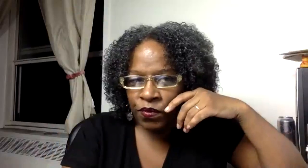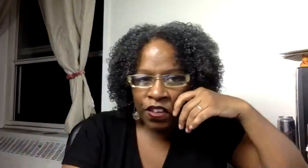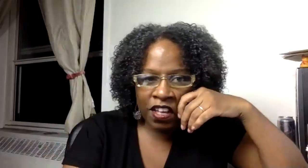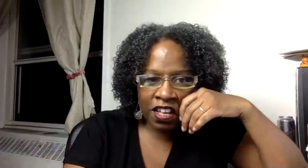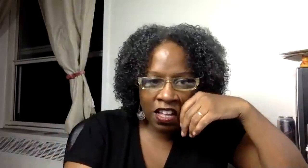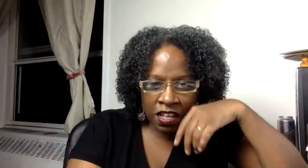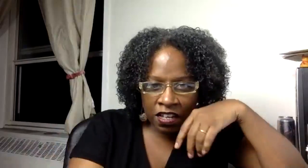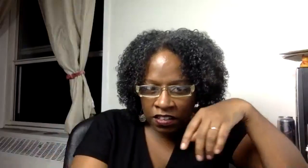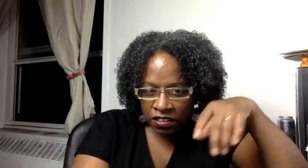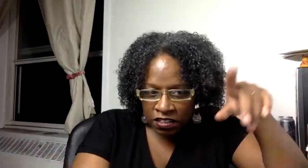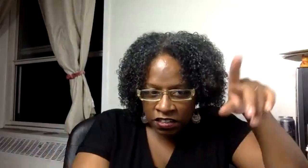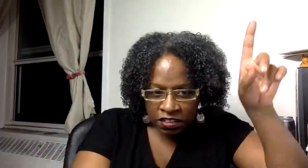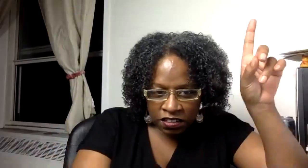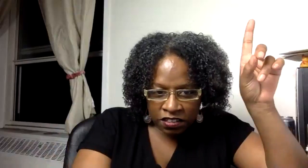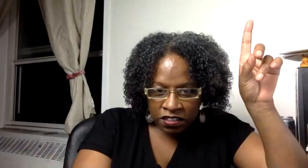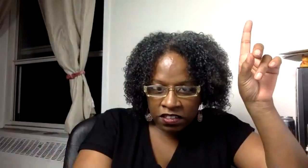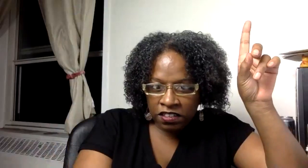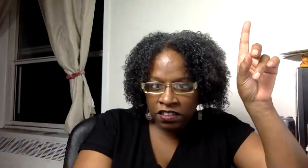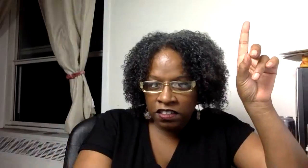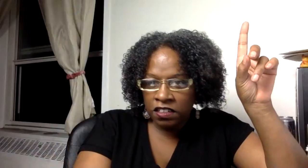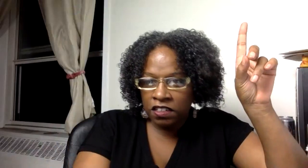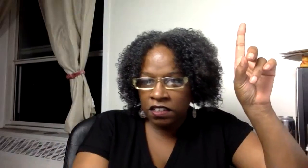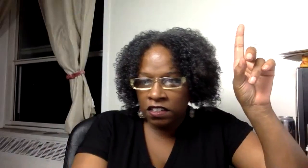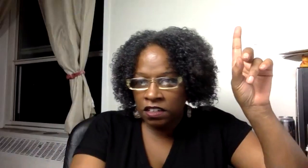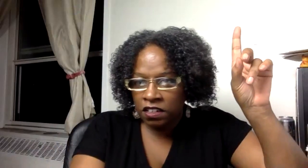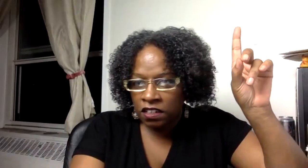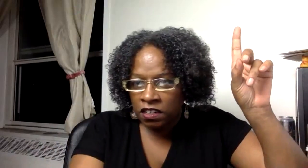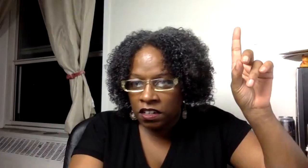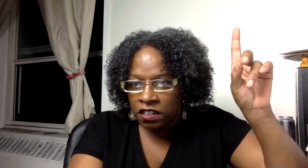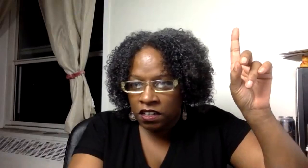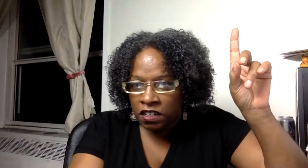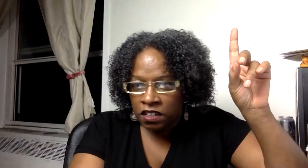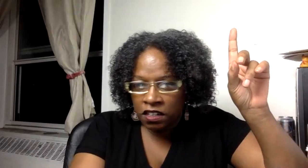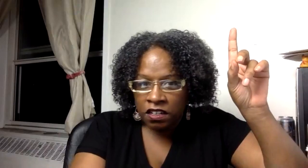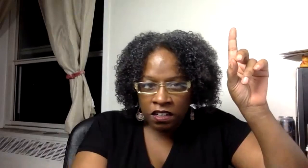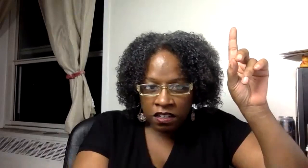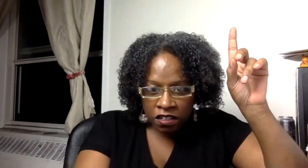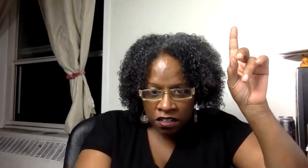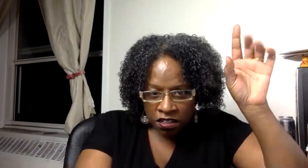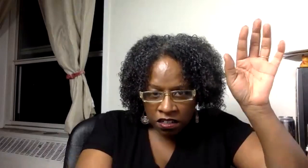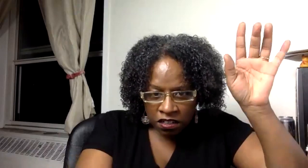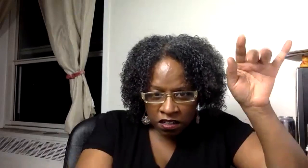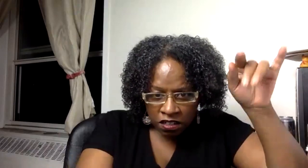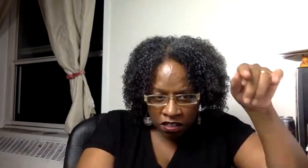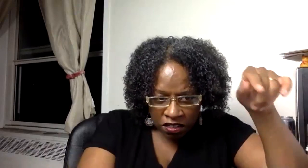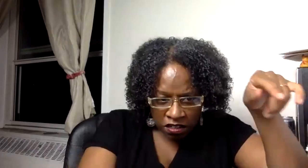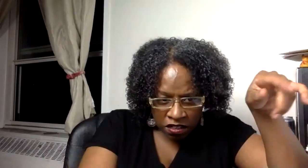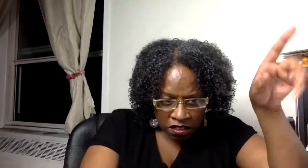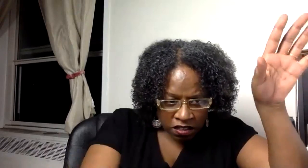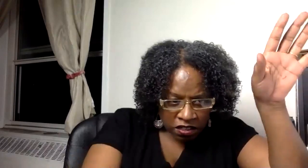close caption button. To activate say press the button. Record on this computer to act share screen. Alt